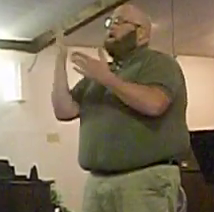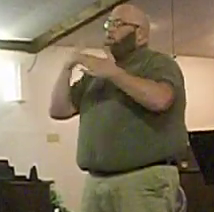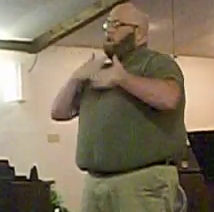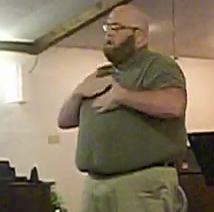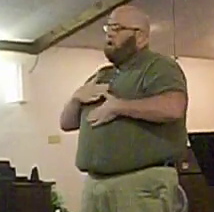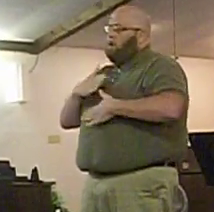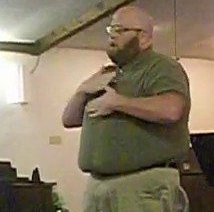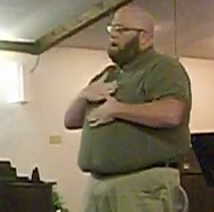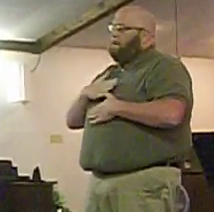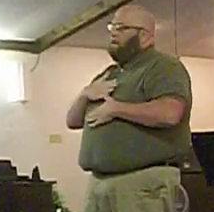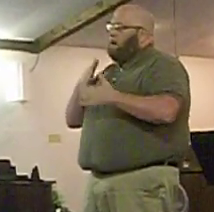was walking right